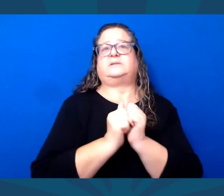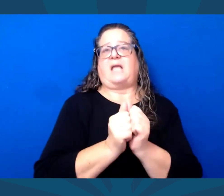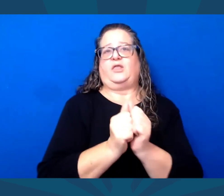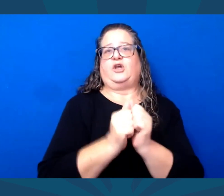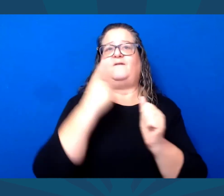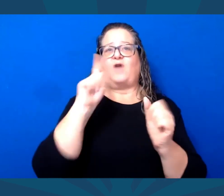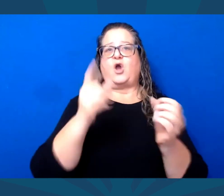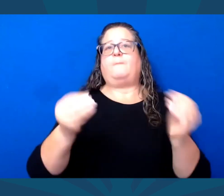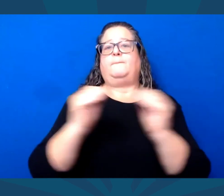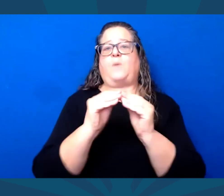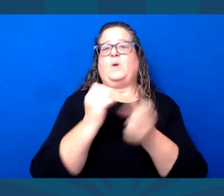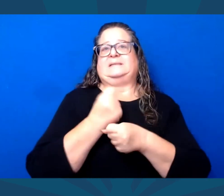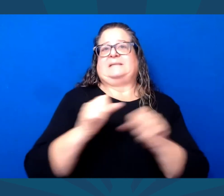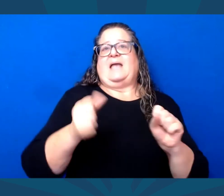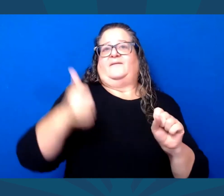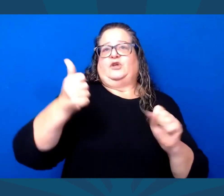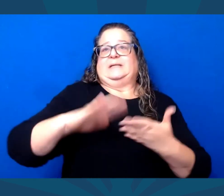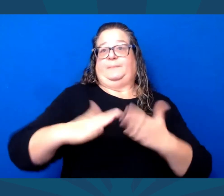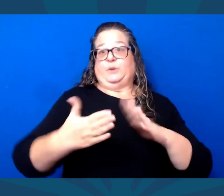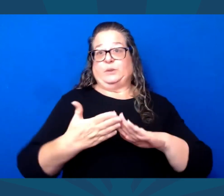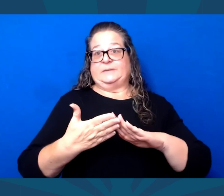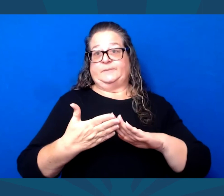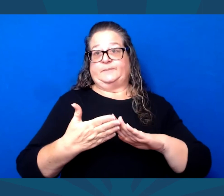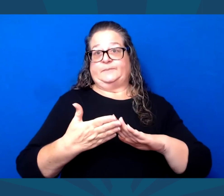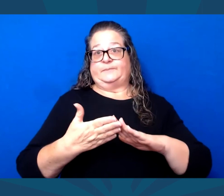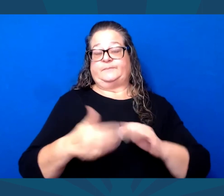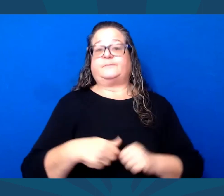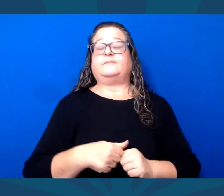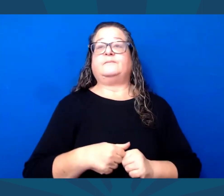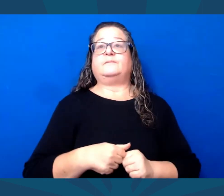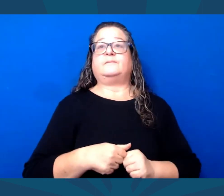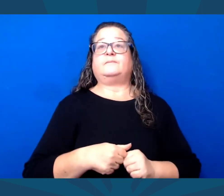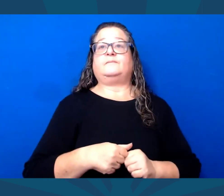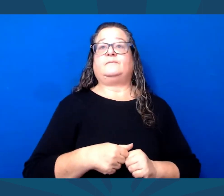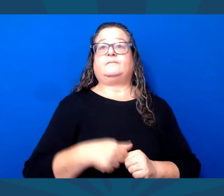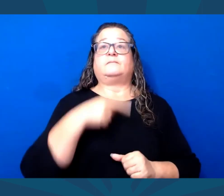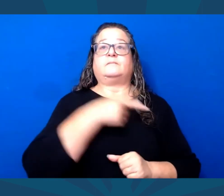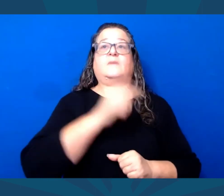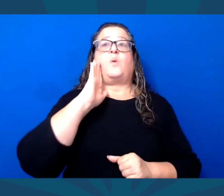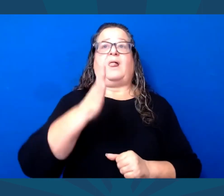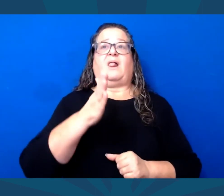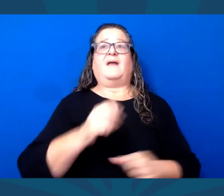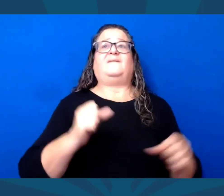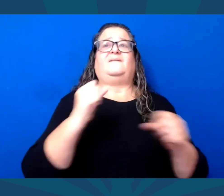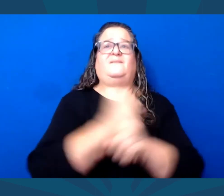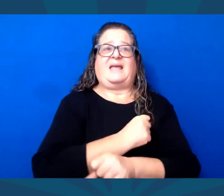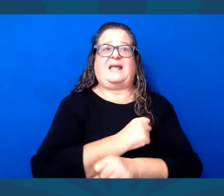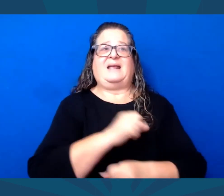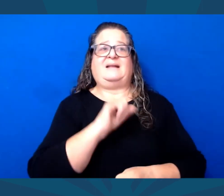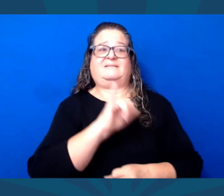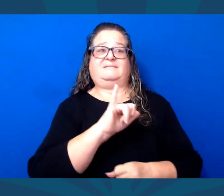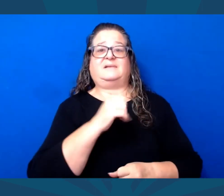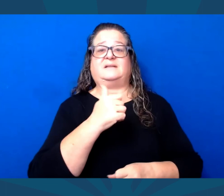reform builds more robust and safer communities. she will fight